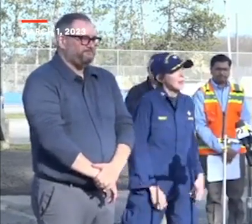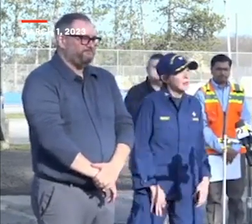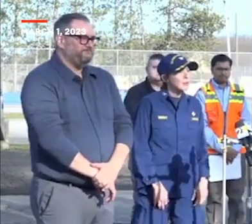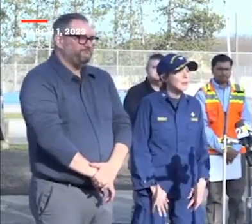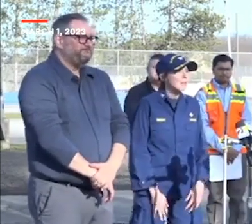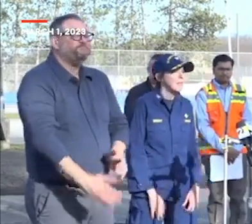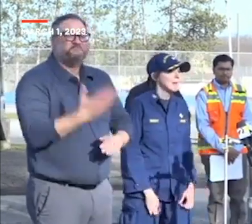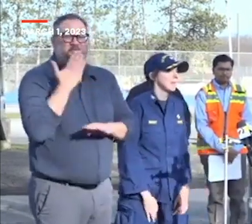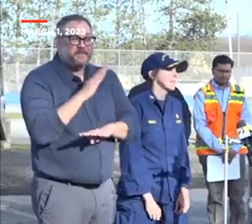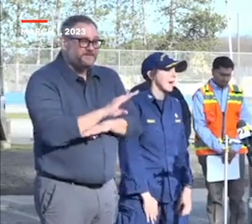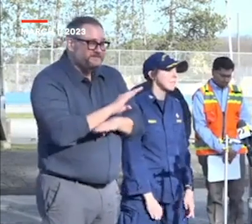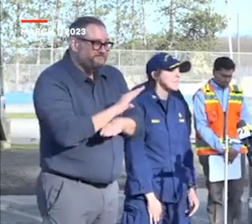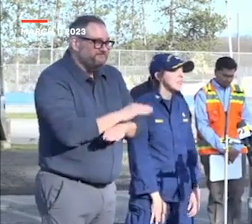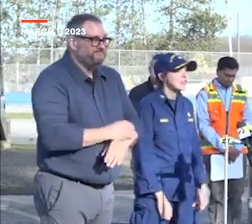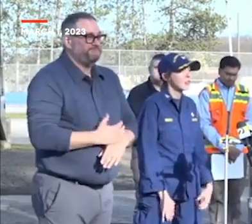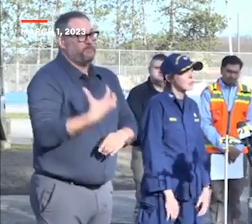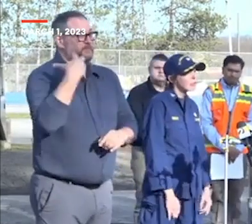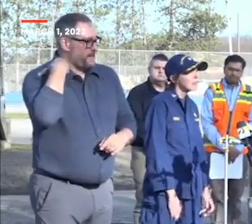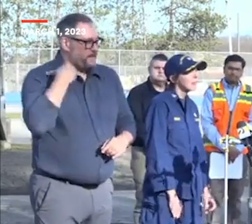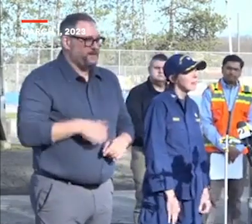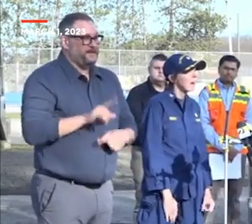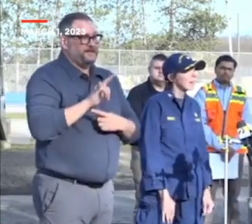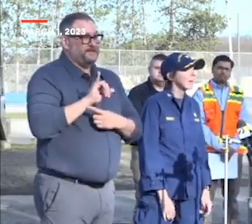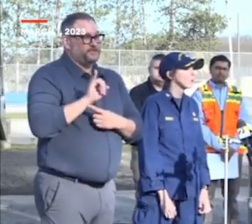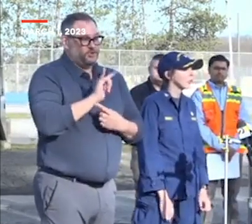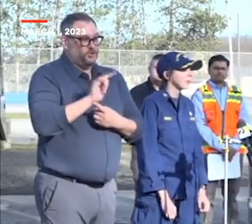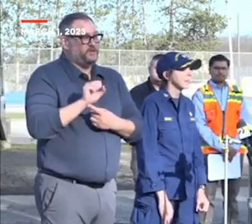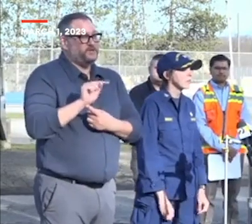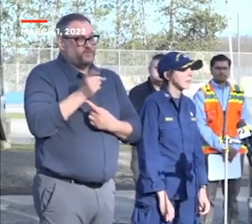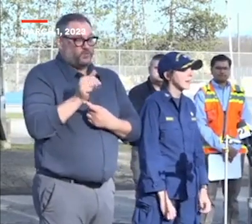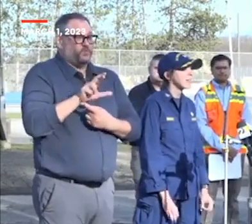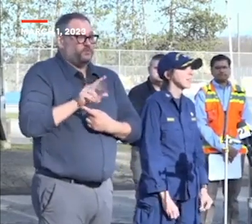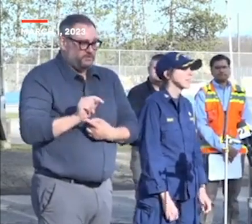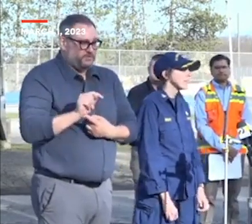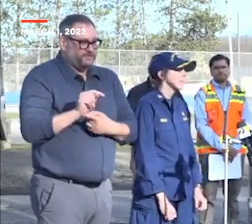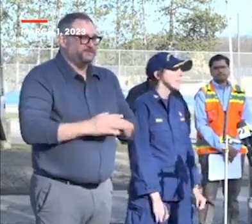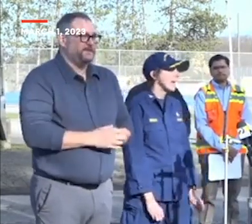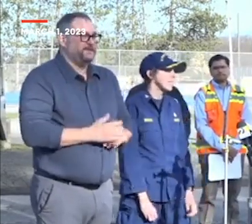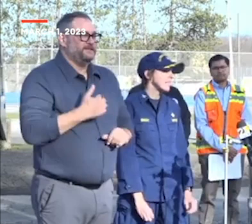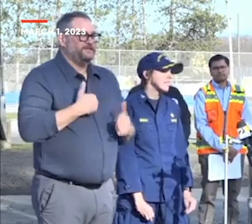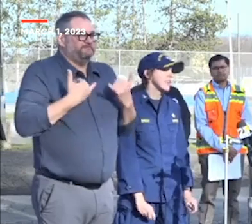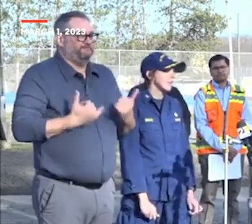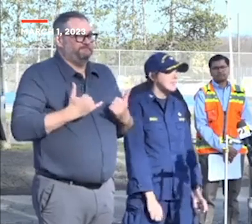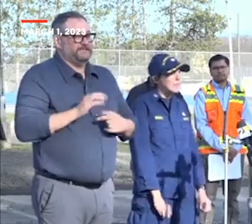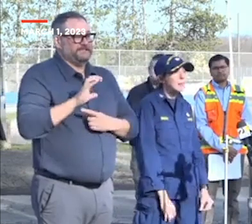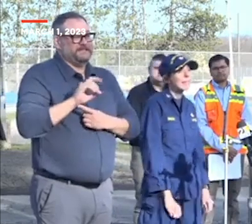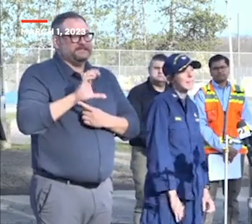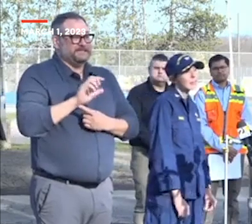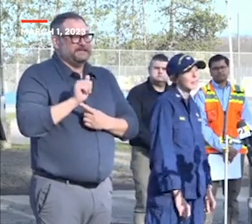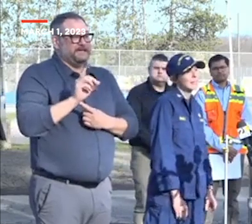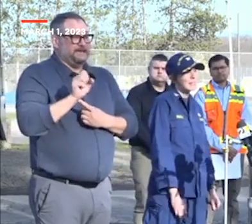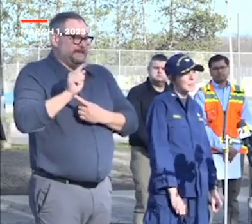Good afternoon. My name is Captain Jill Sugart, and I am currently serving as the CDC ATSDR team